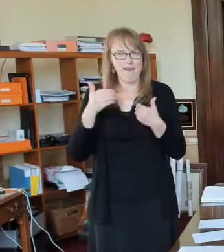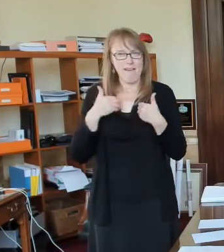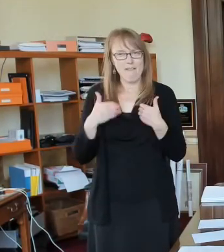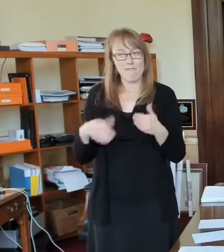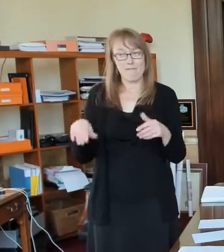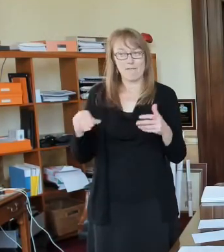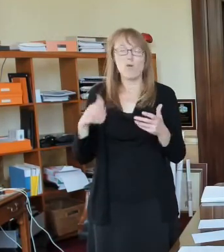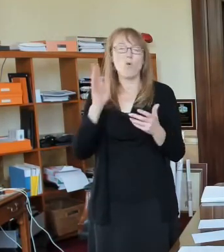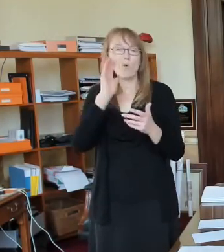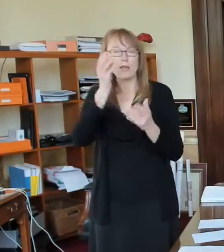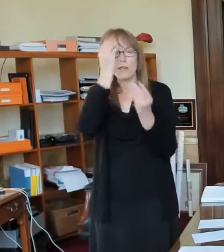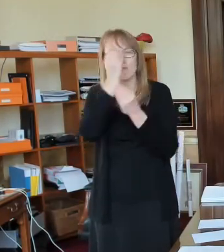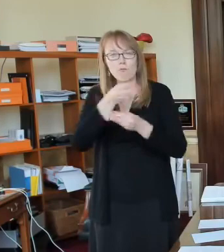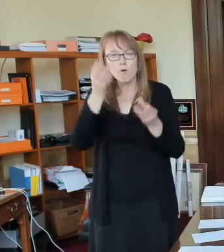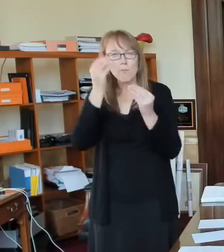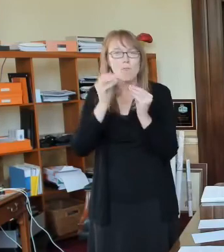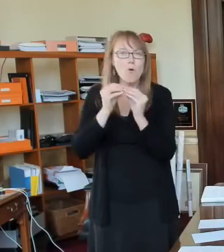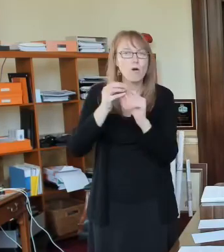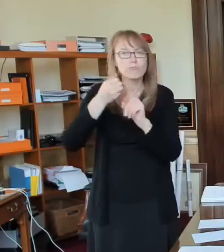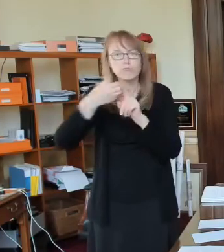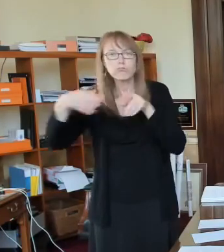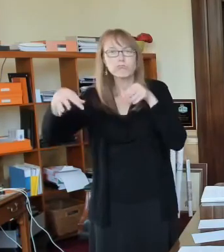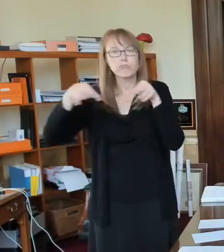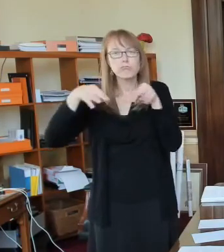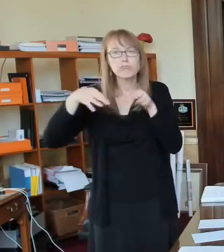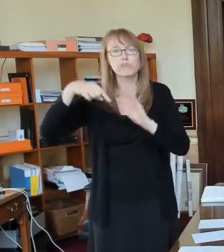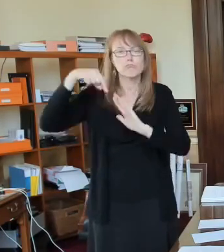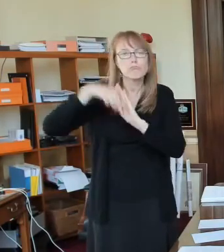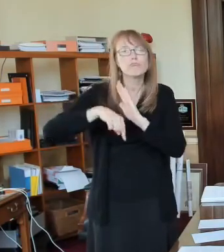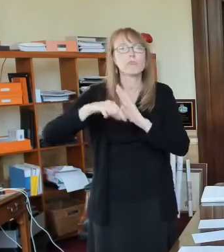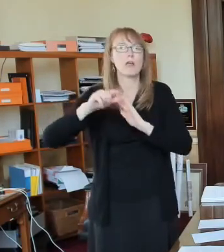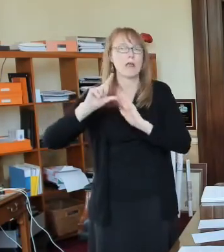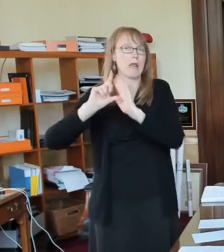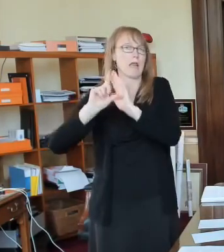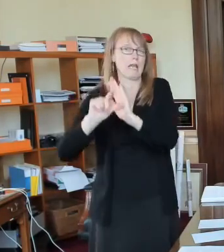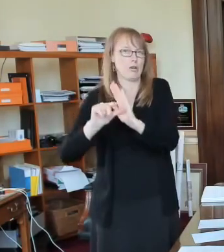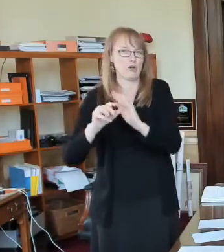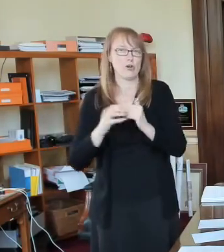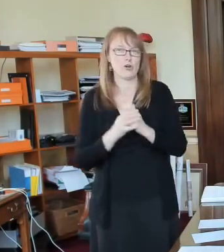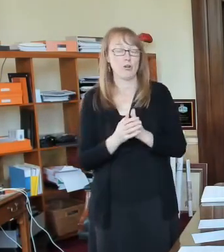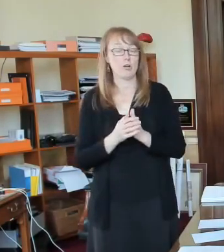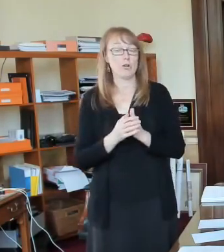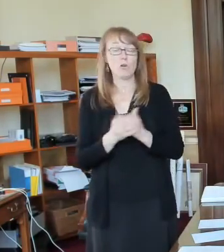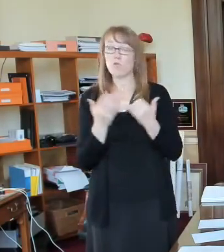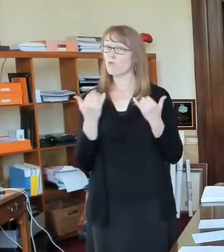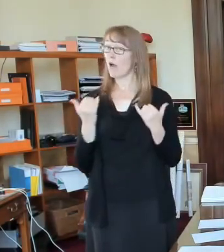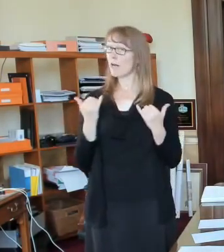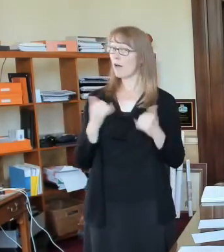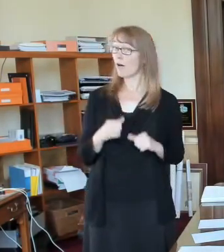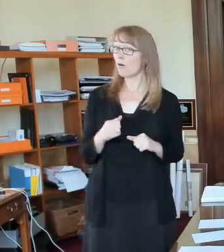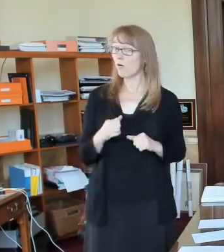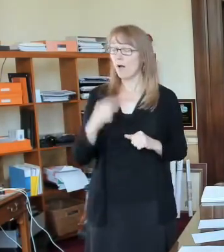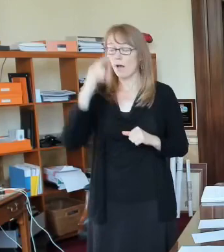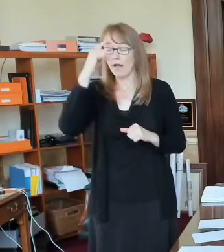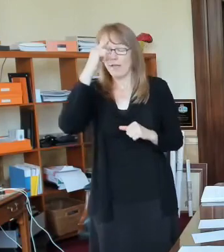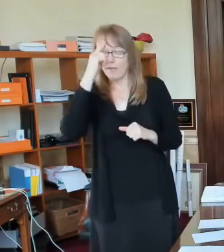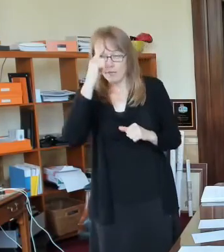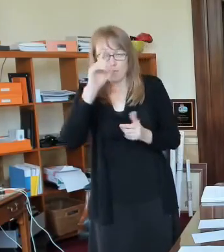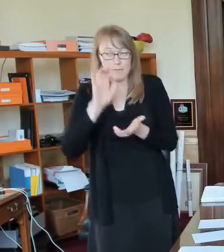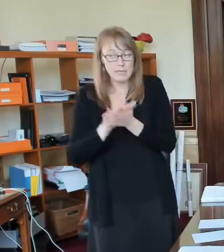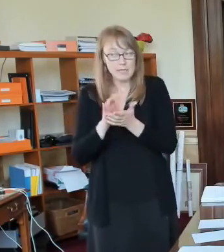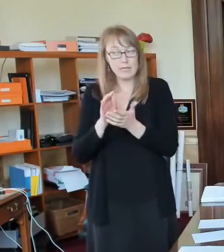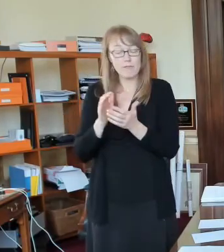school, we believe at this point, will be in person. But it'll be different. It's not like going back to the